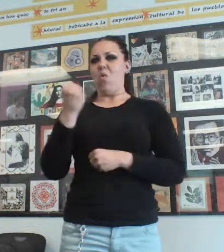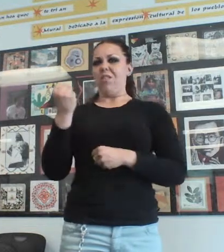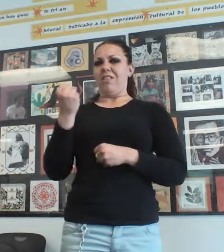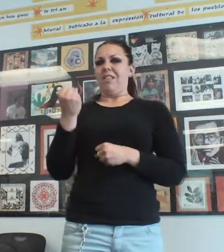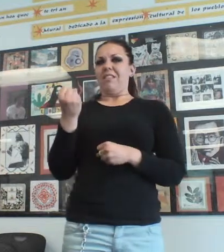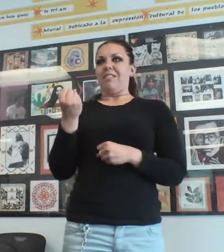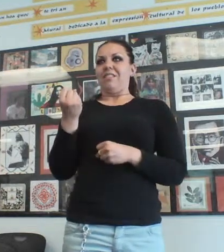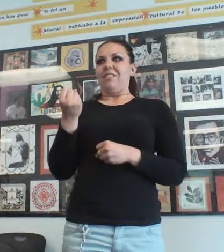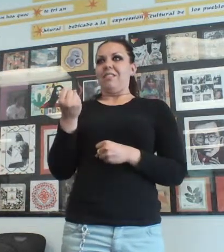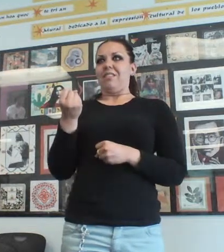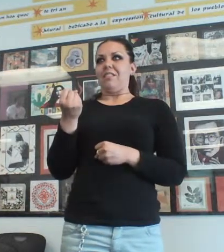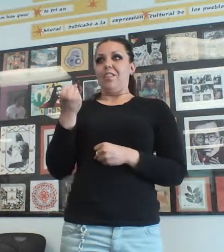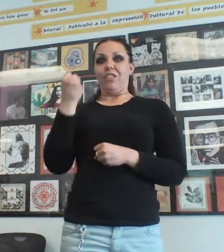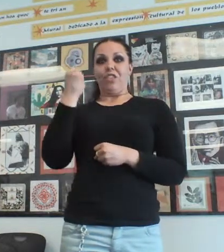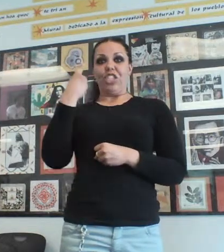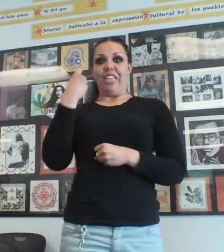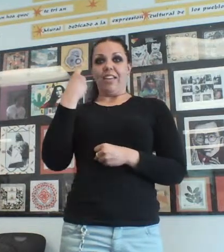information. Saves everybody. Does that make sense?